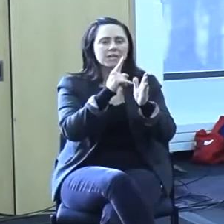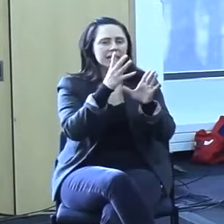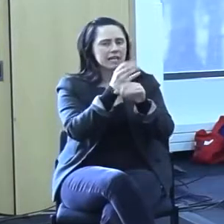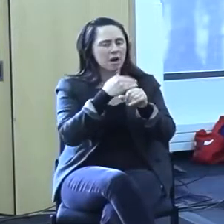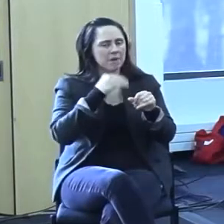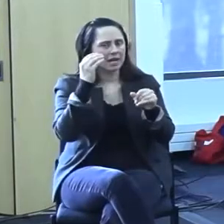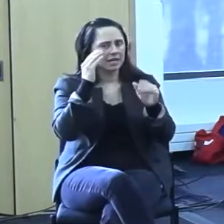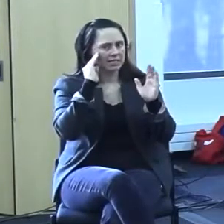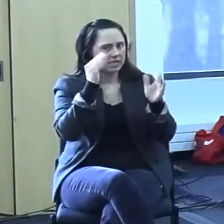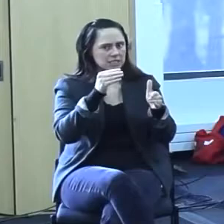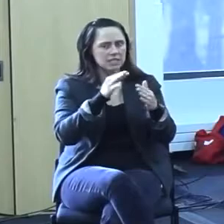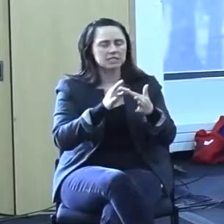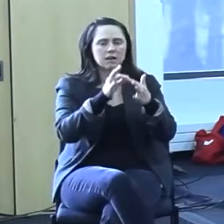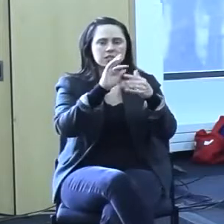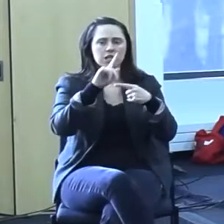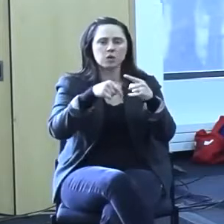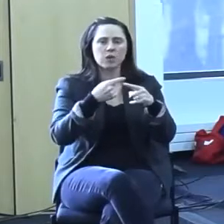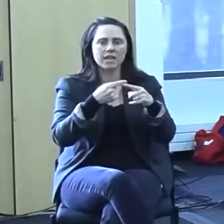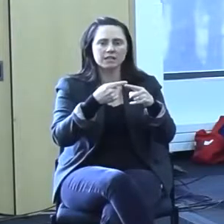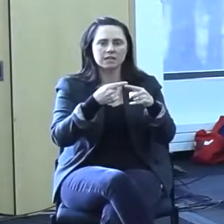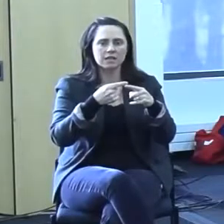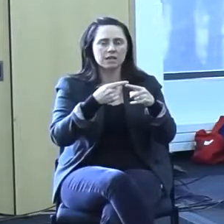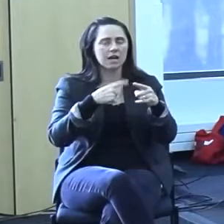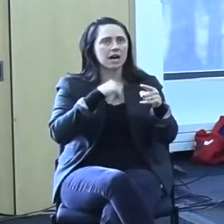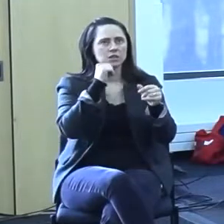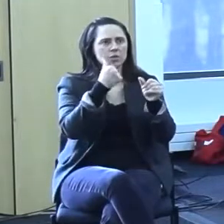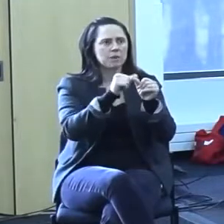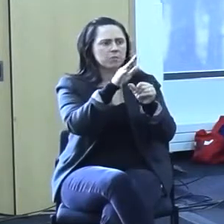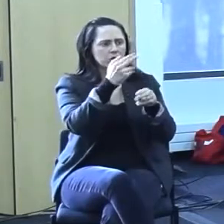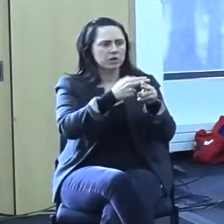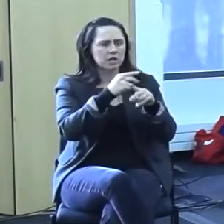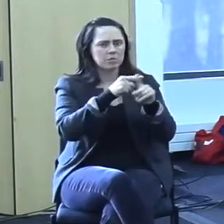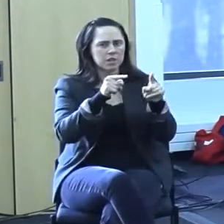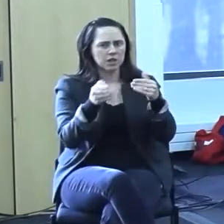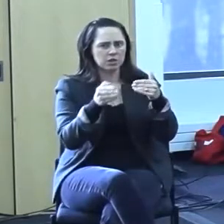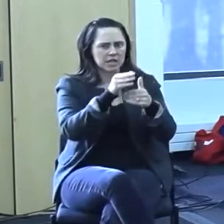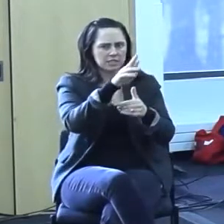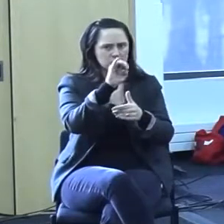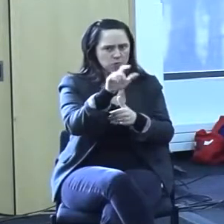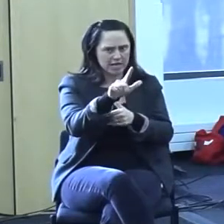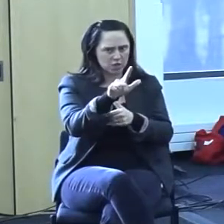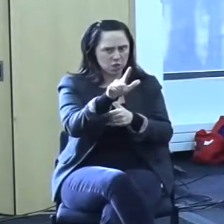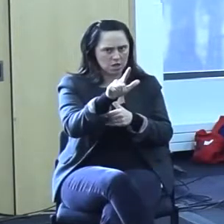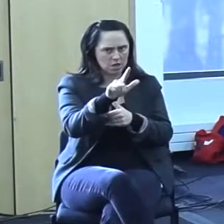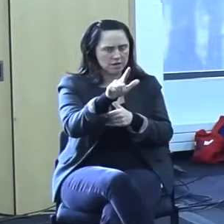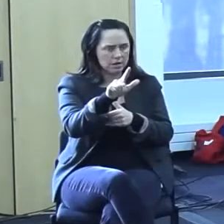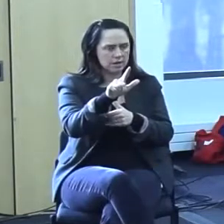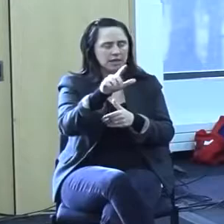especially when I don't remember your name, but you're next to Rachel.